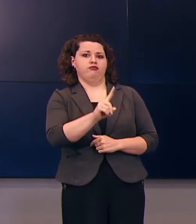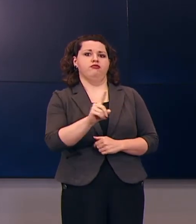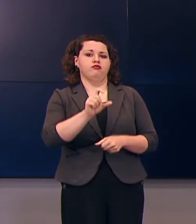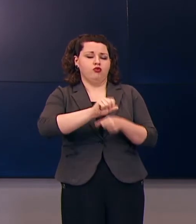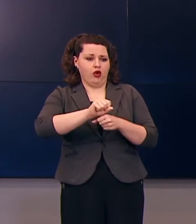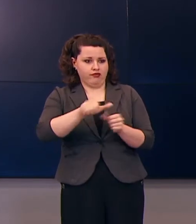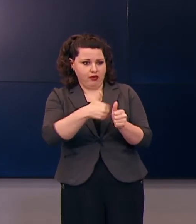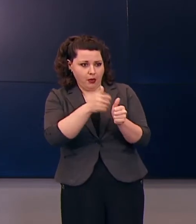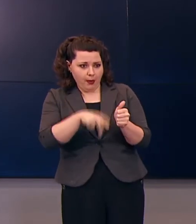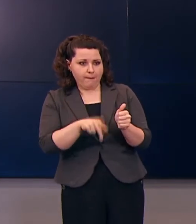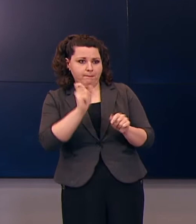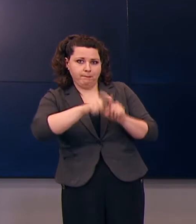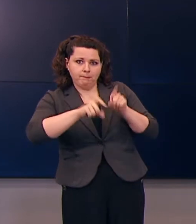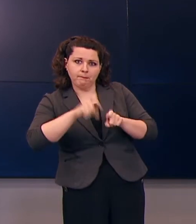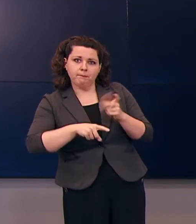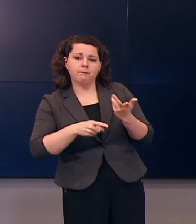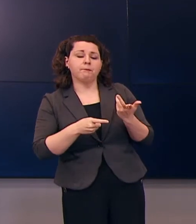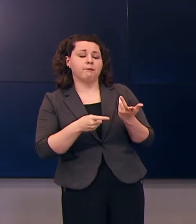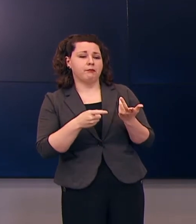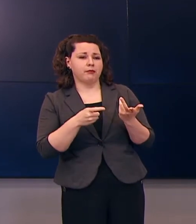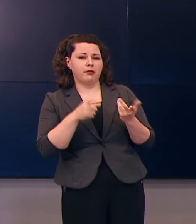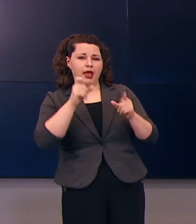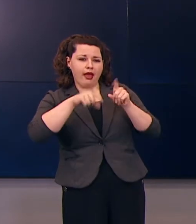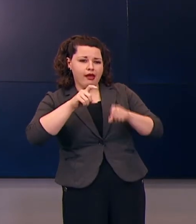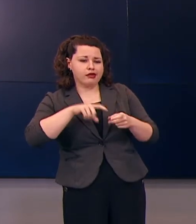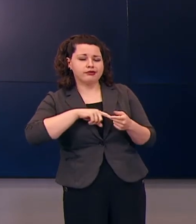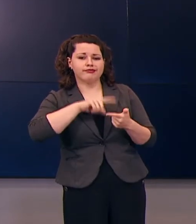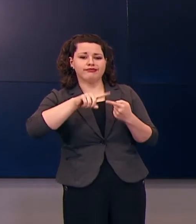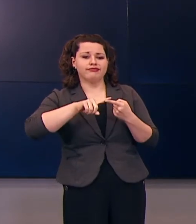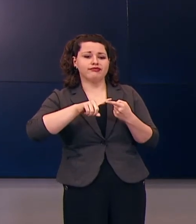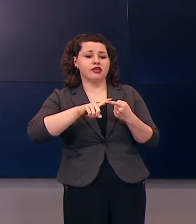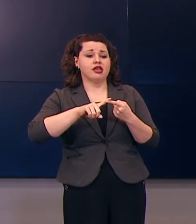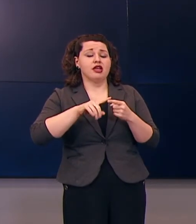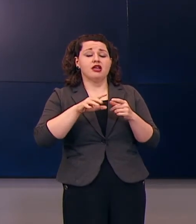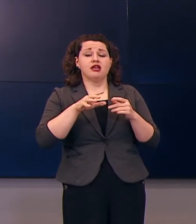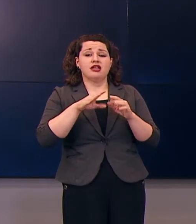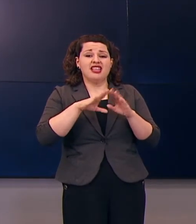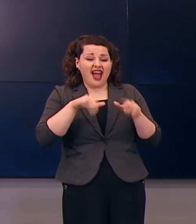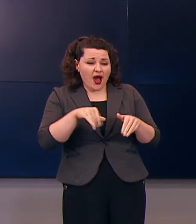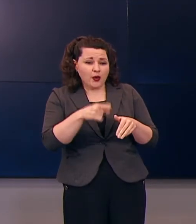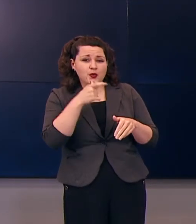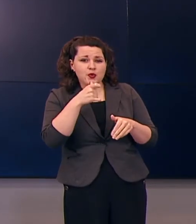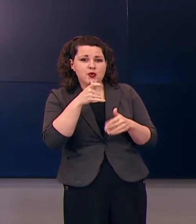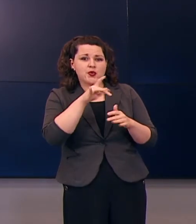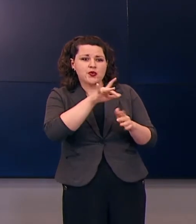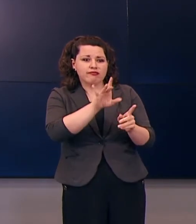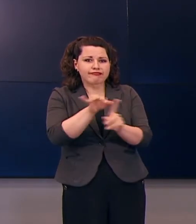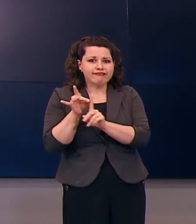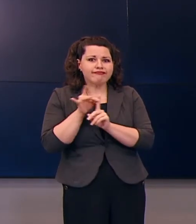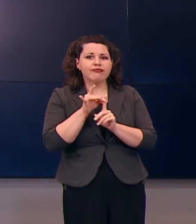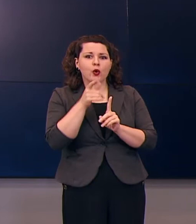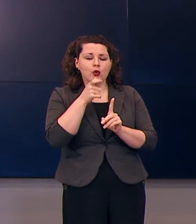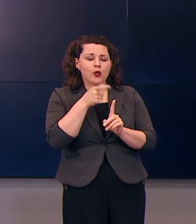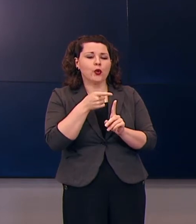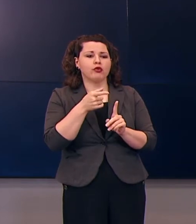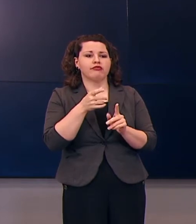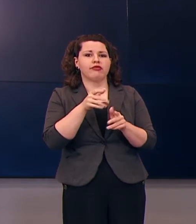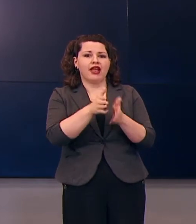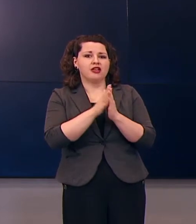they follow up with the individual. They ask about close household contacts. They ask about, you know, kind of work environment. You